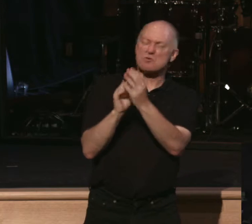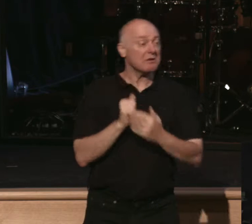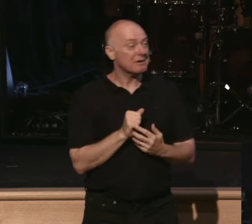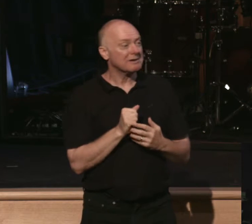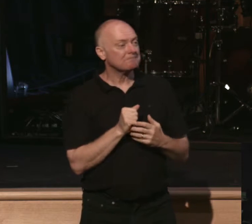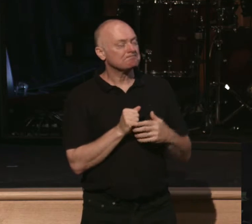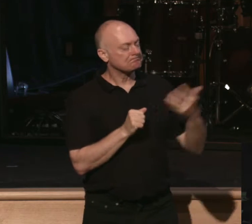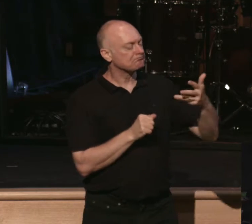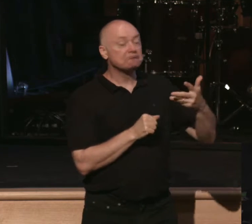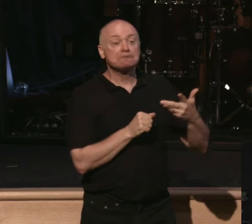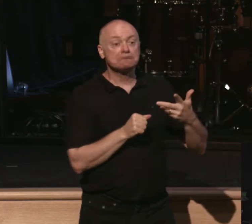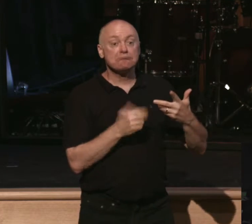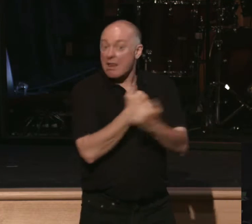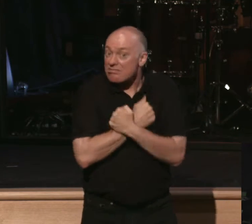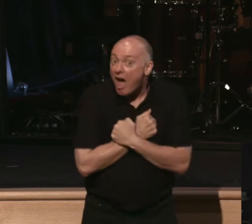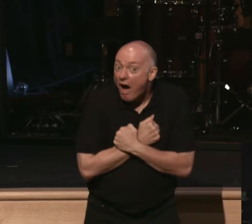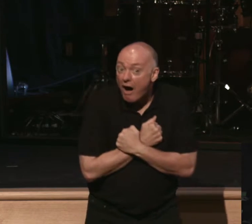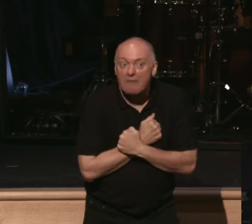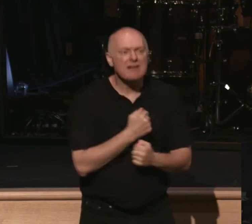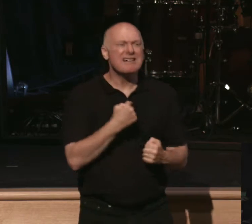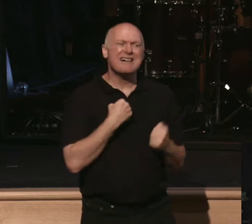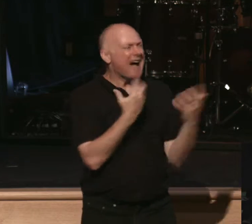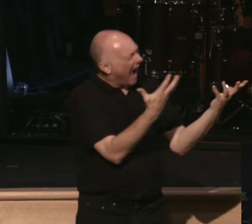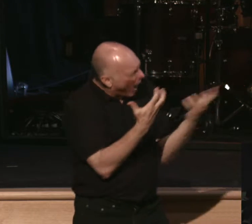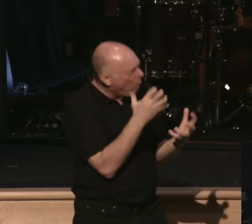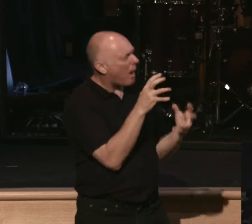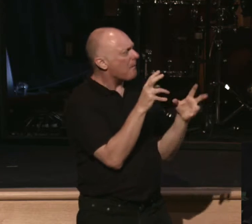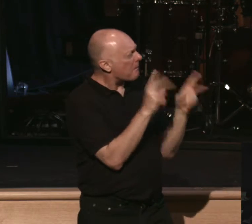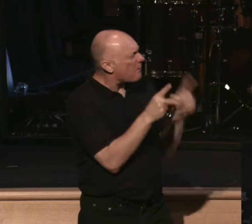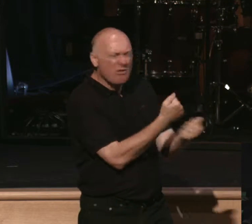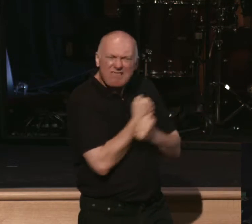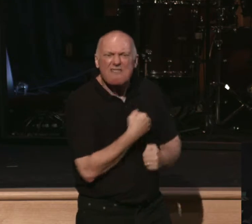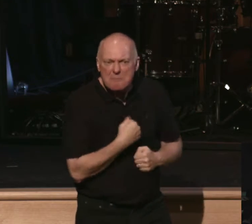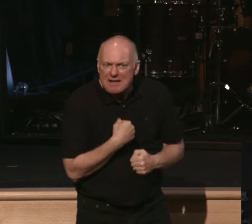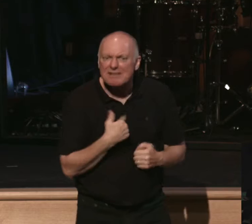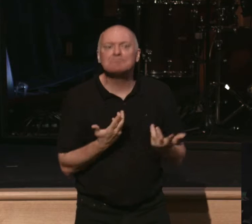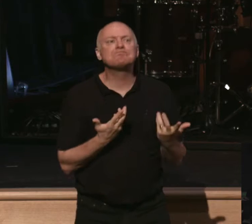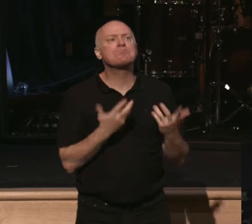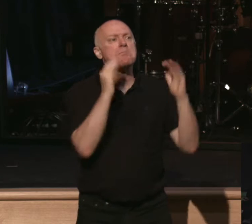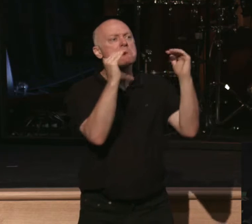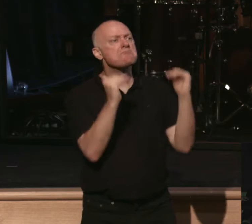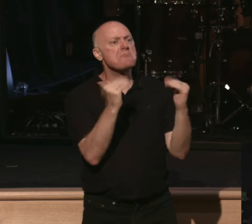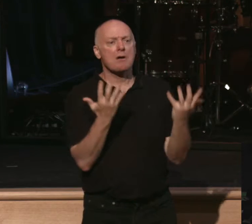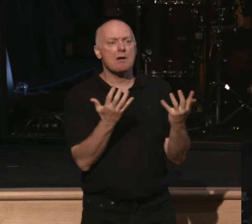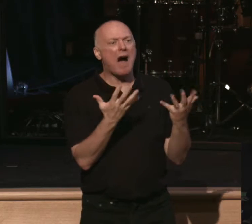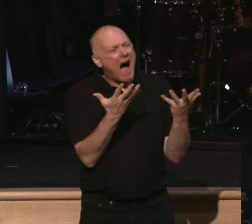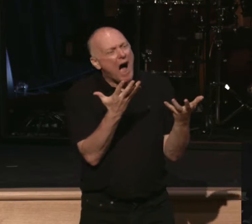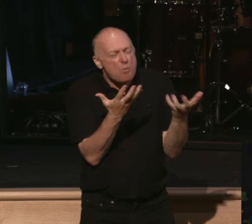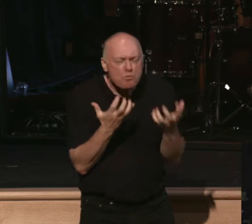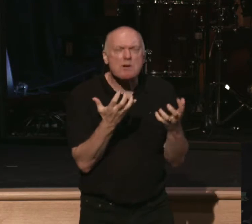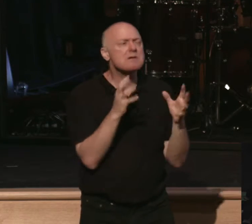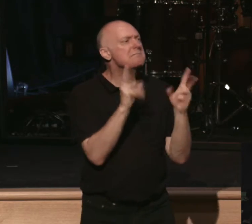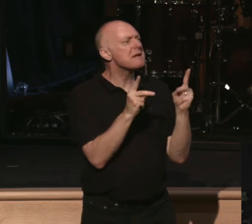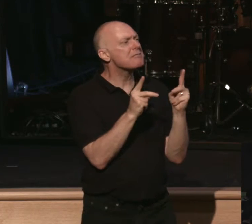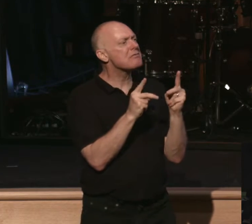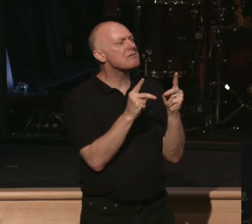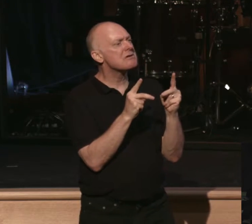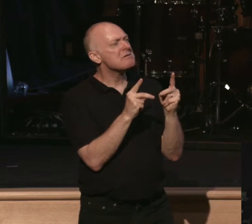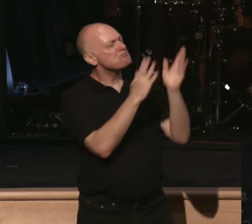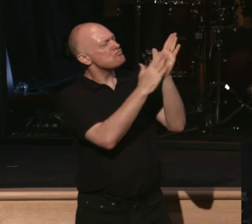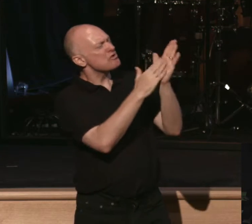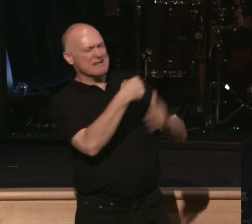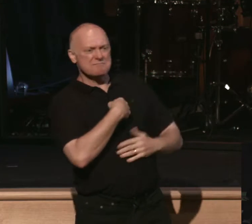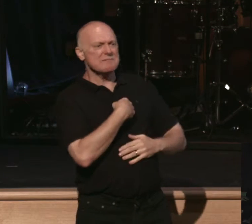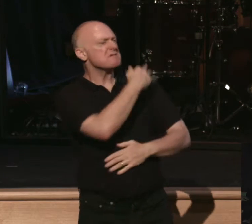esteemed. Love, to be loved by people. Approval, to get the